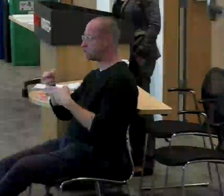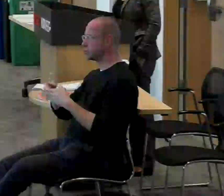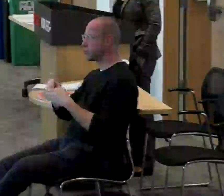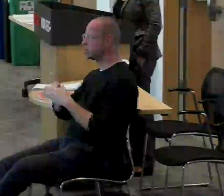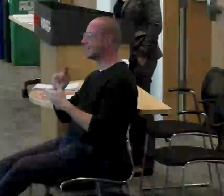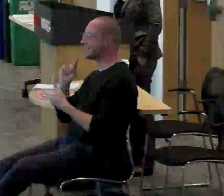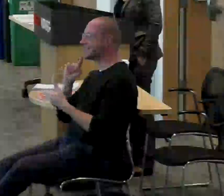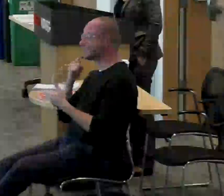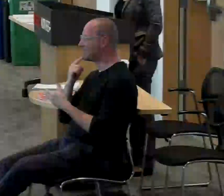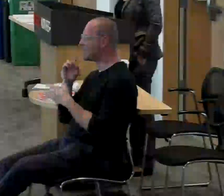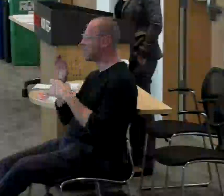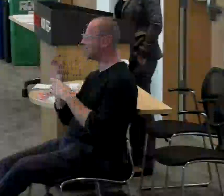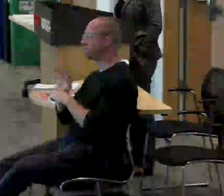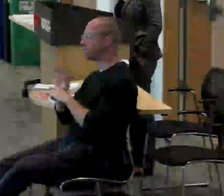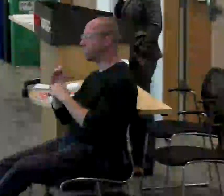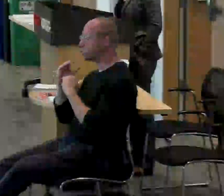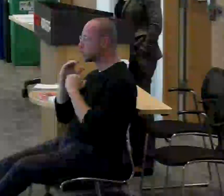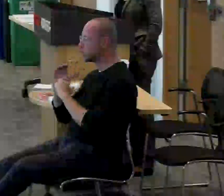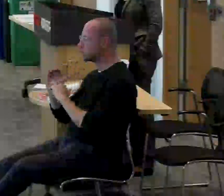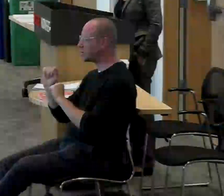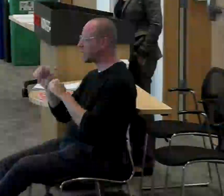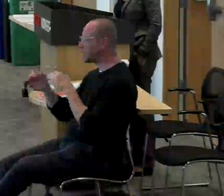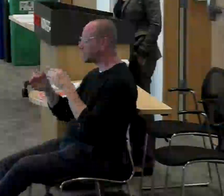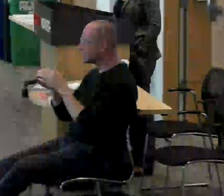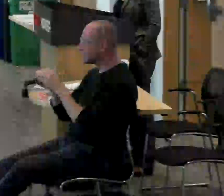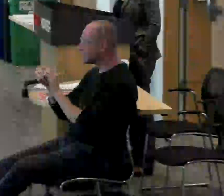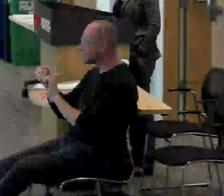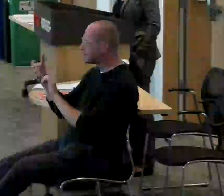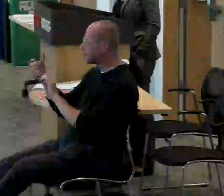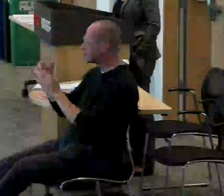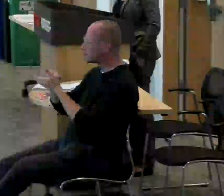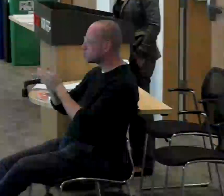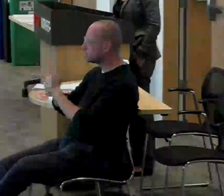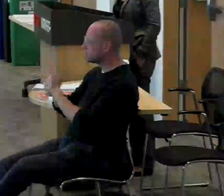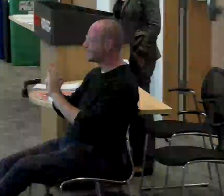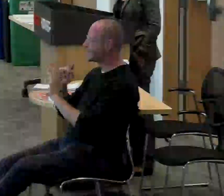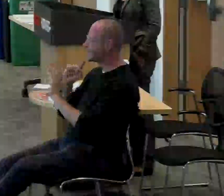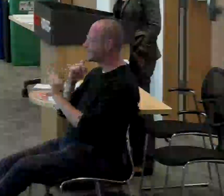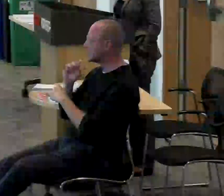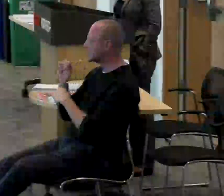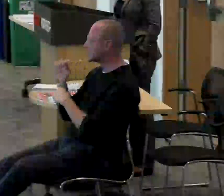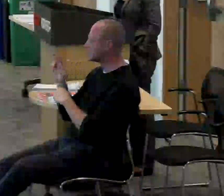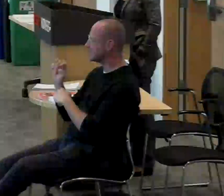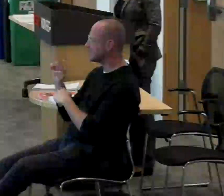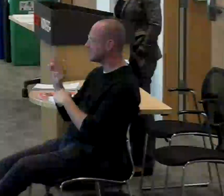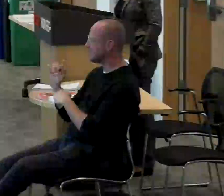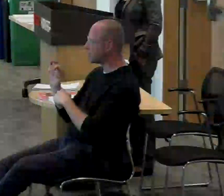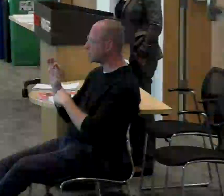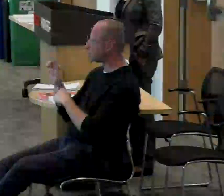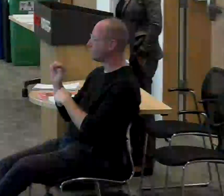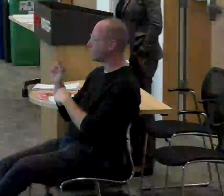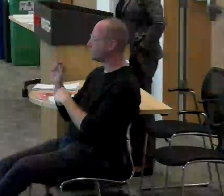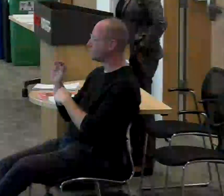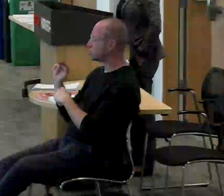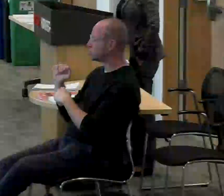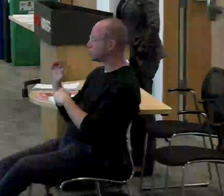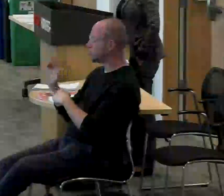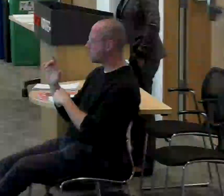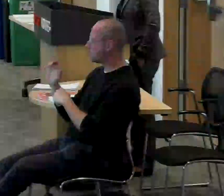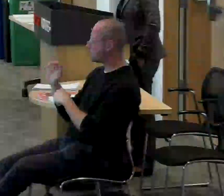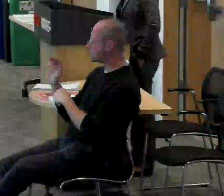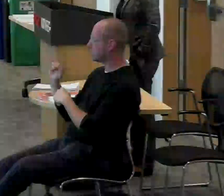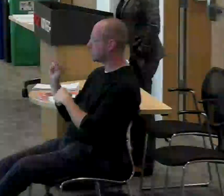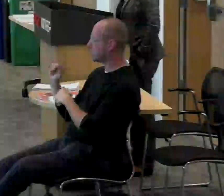define that a little bit more? And if there are certain disabilities that may or may not make that cutoff? That's a